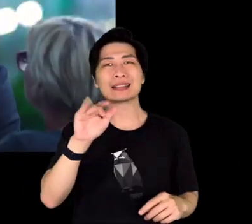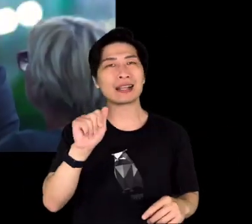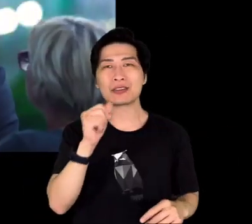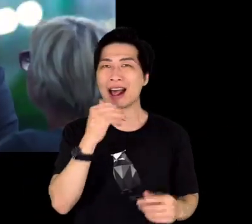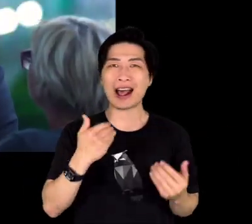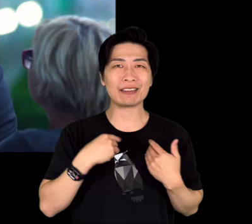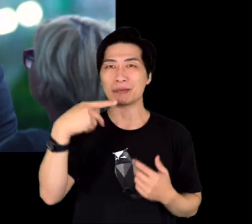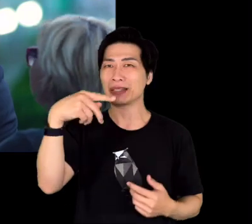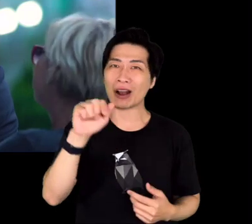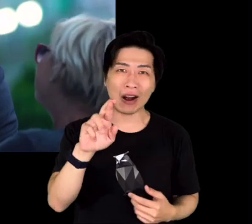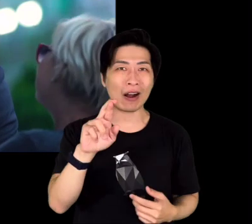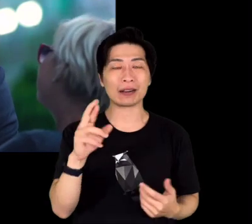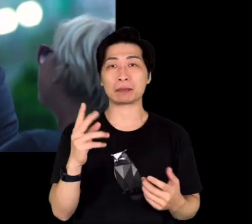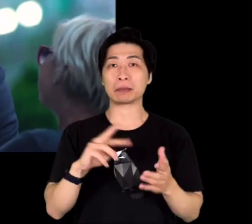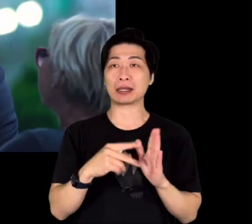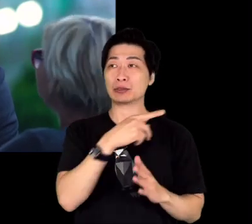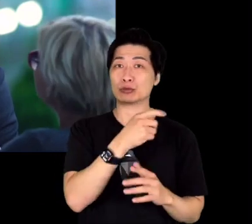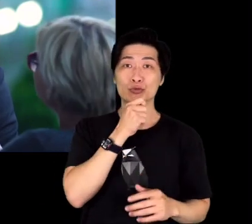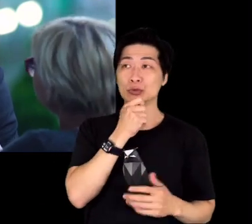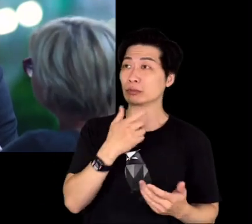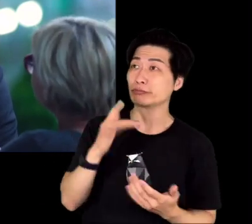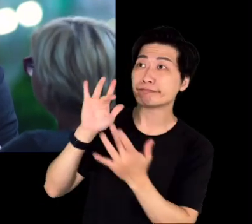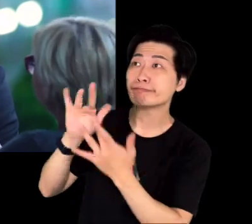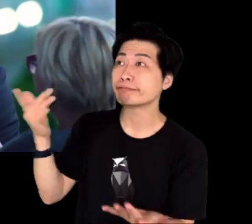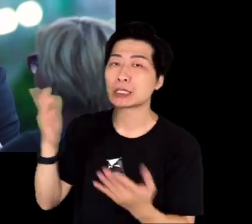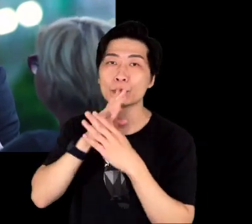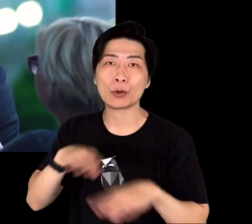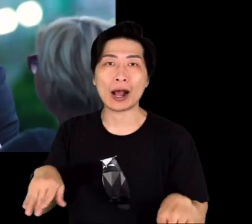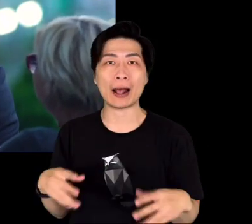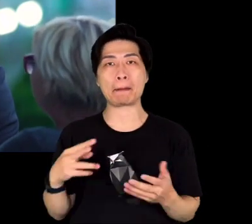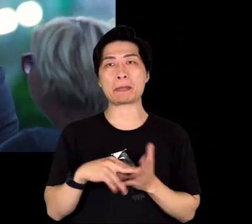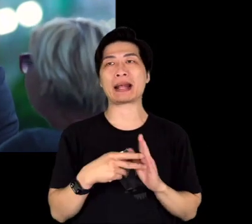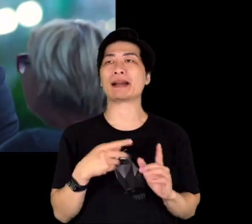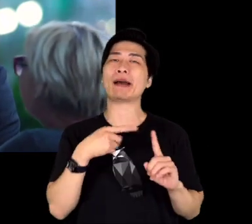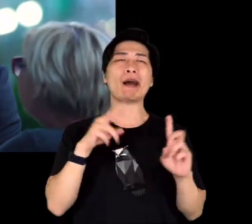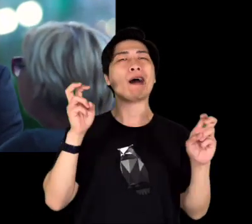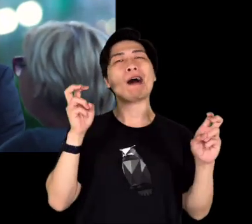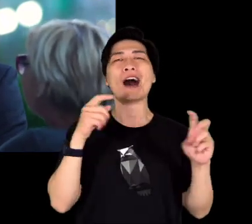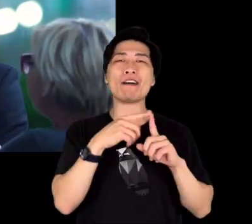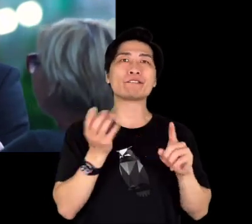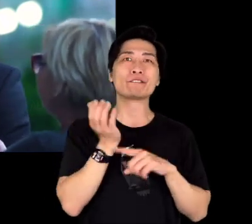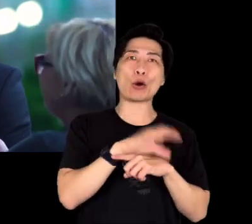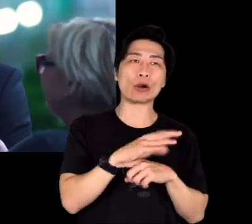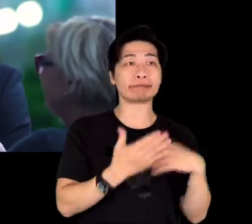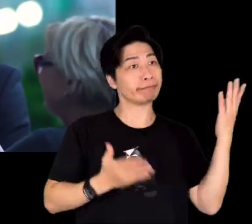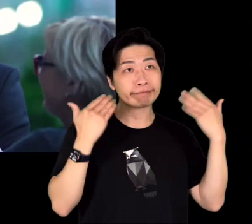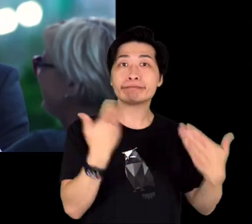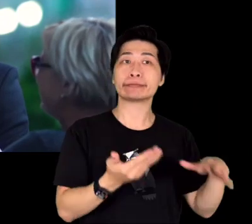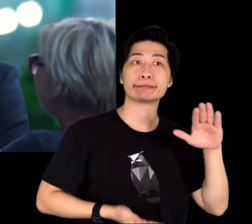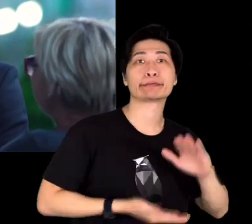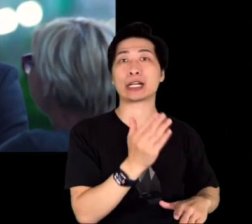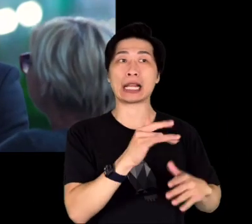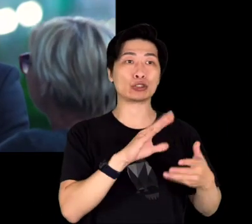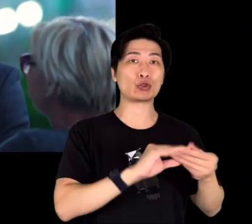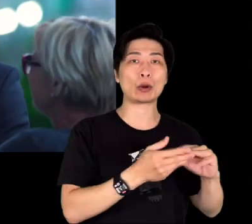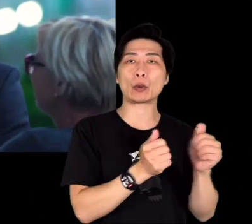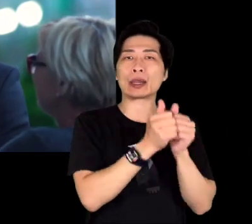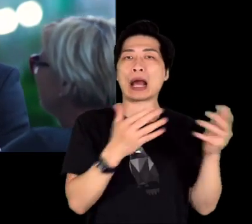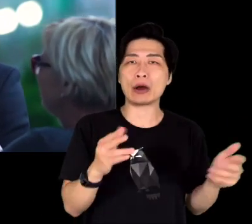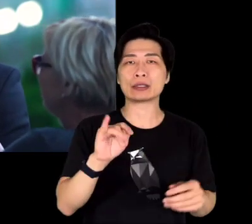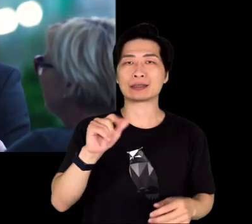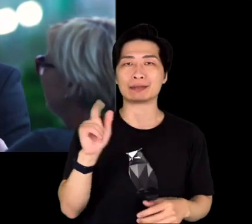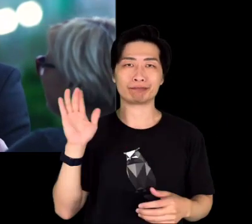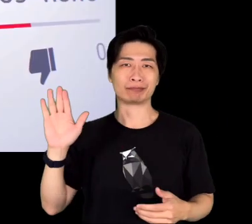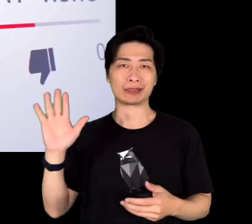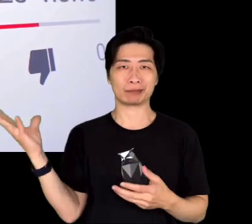no public relations department, the publications are met with silence, at which point they are almost quote-unquote forced to run the story without comment